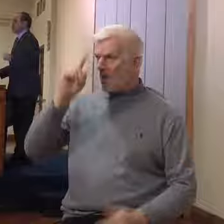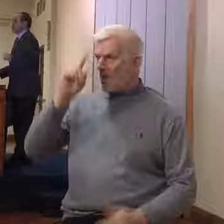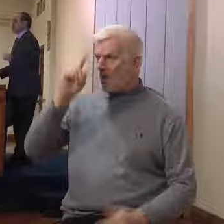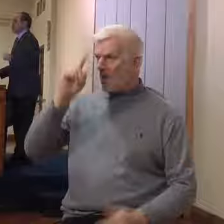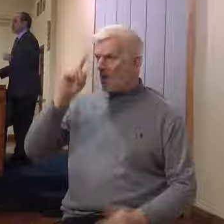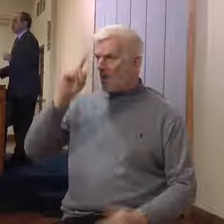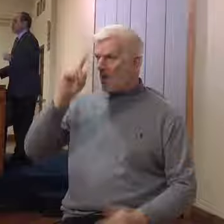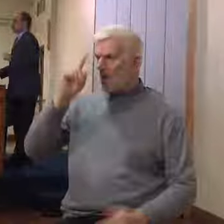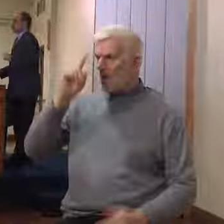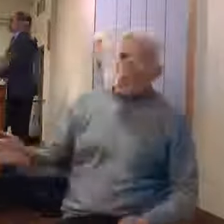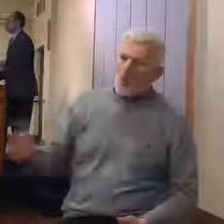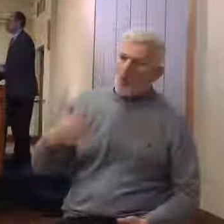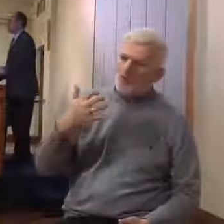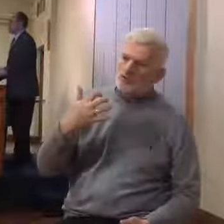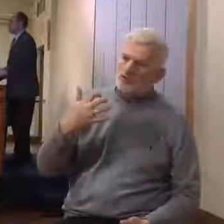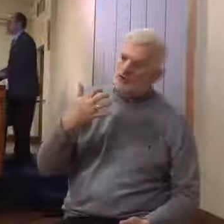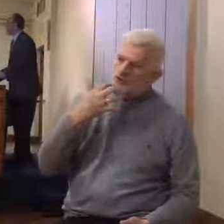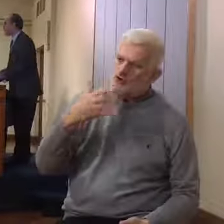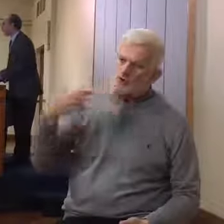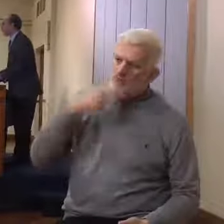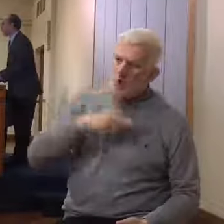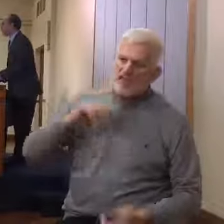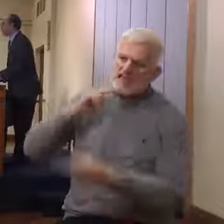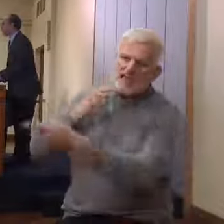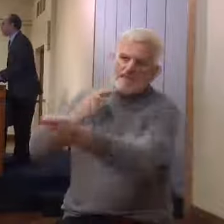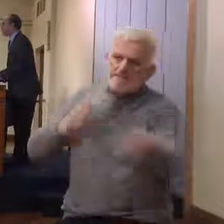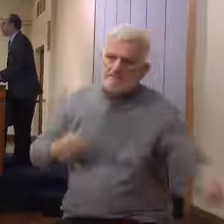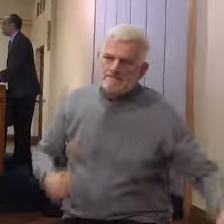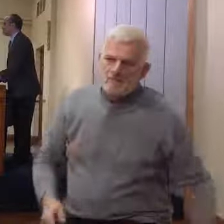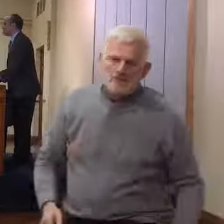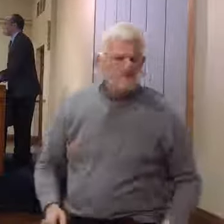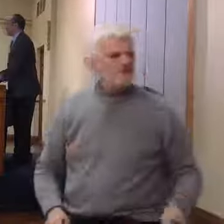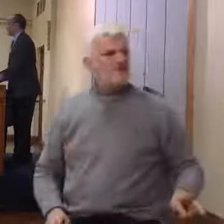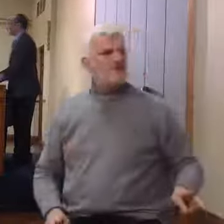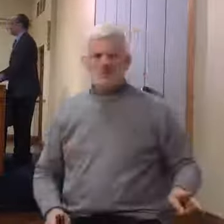Every Jewish boy, what have they done?